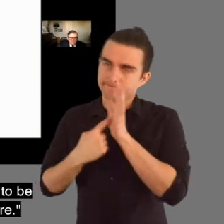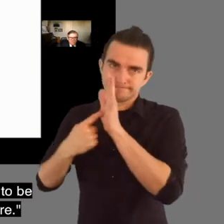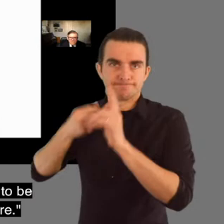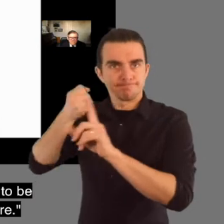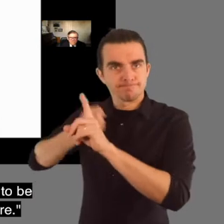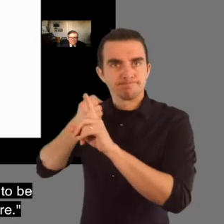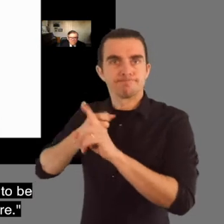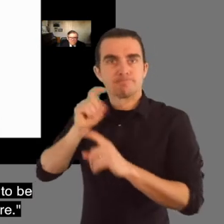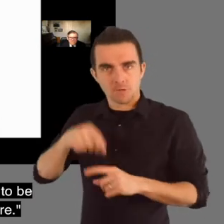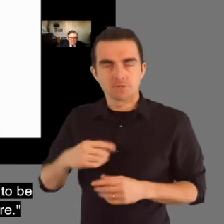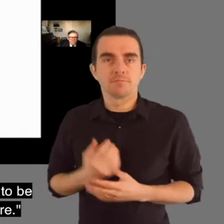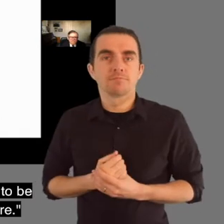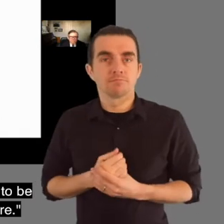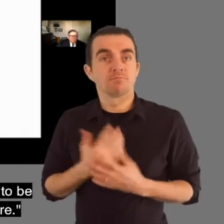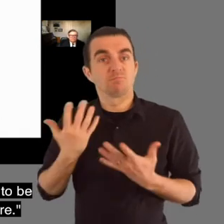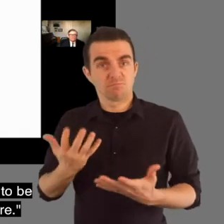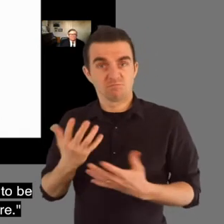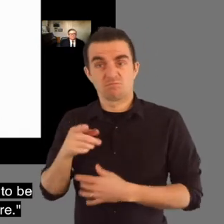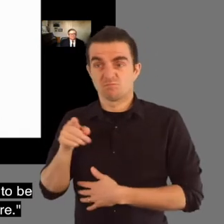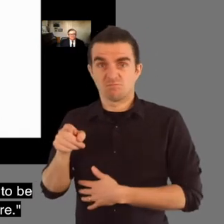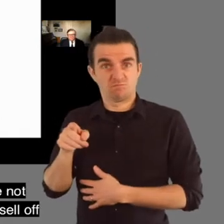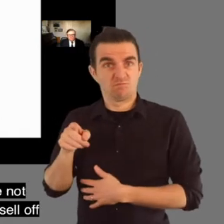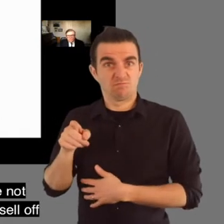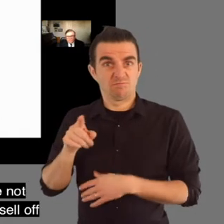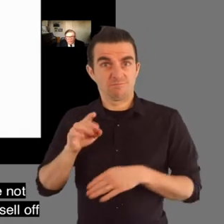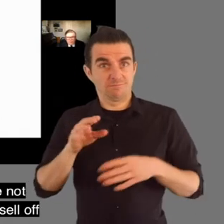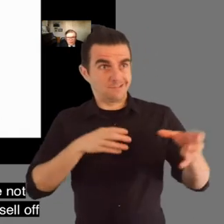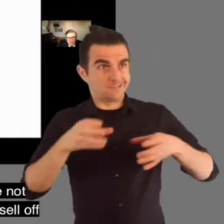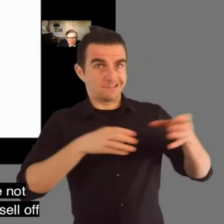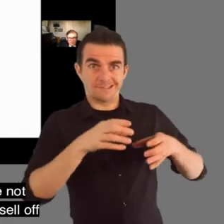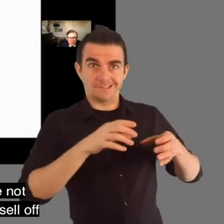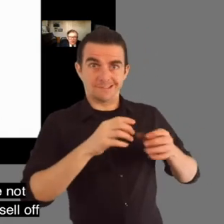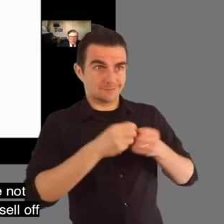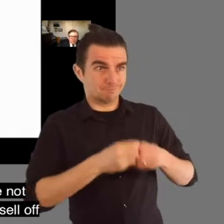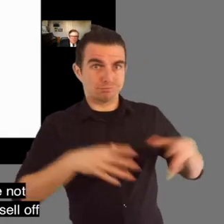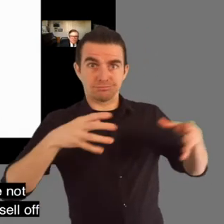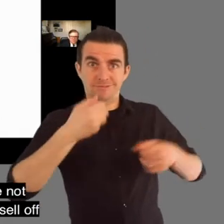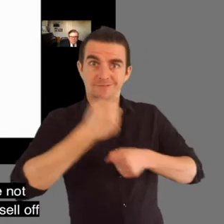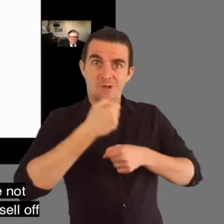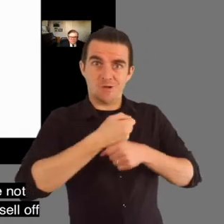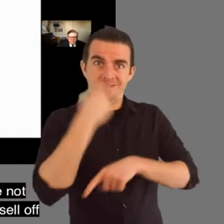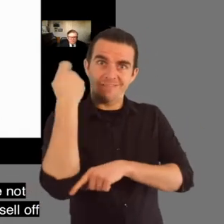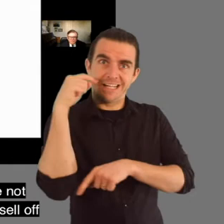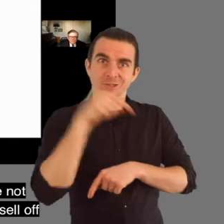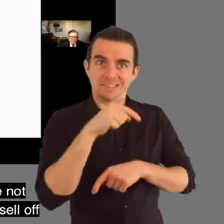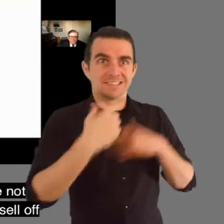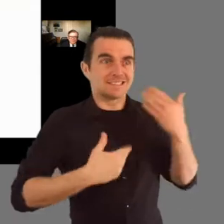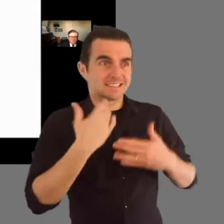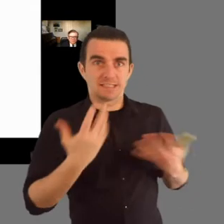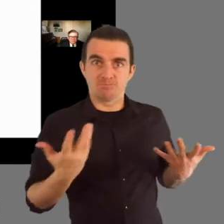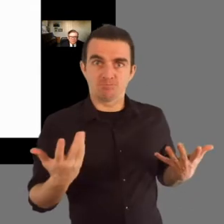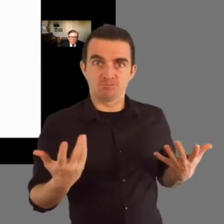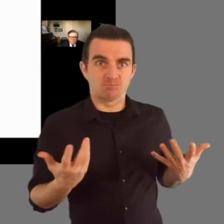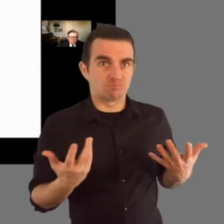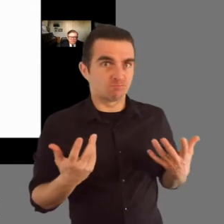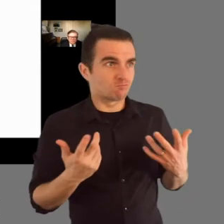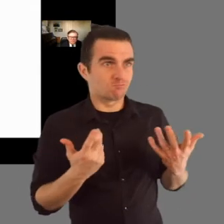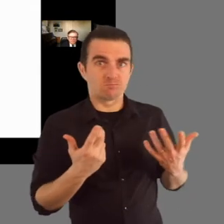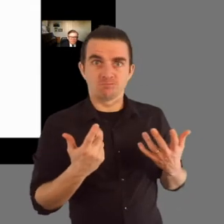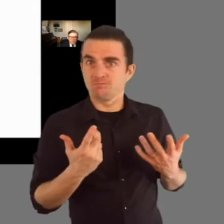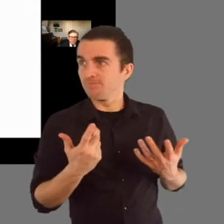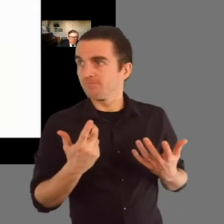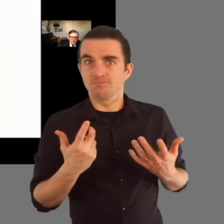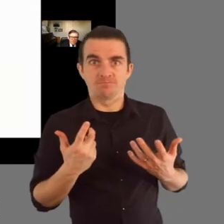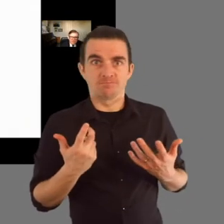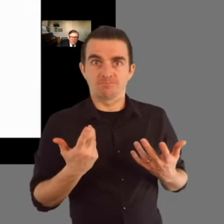a conversation that ends here. Most of Khan's workers have not returned, and he was forced to sell off half the machines in